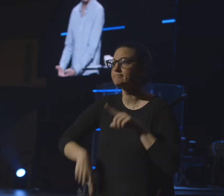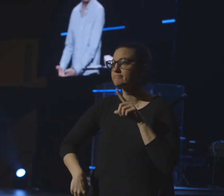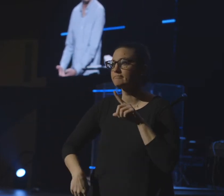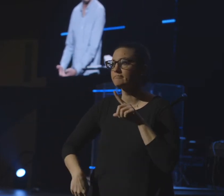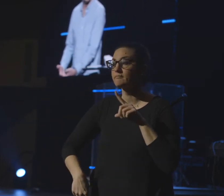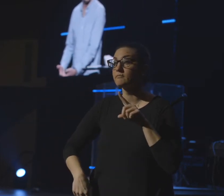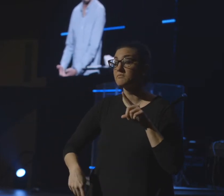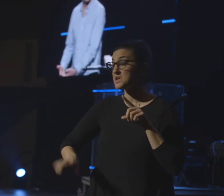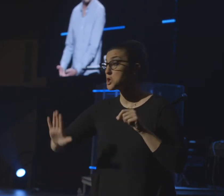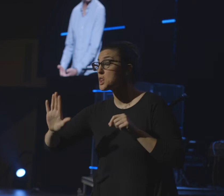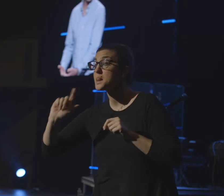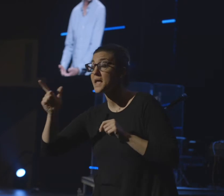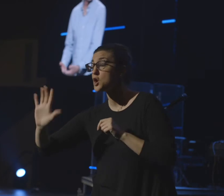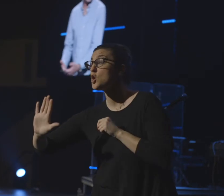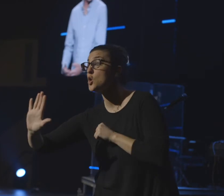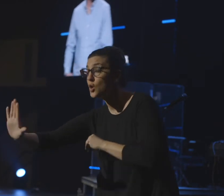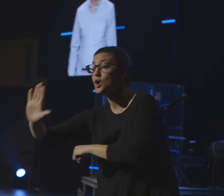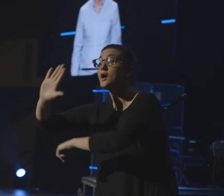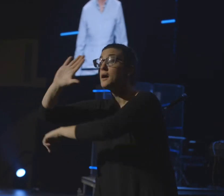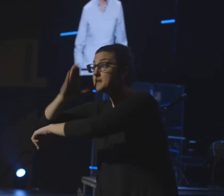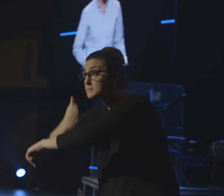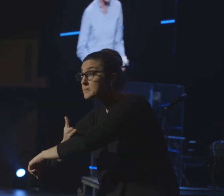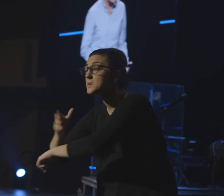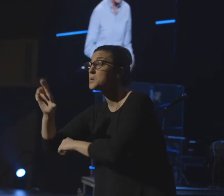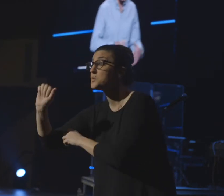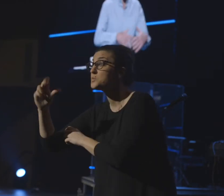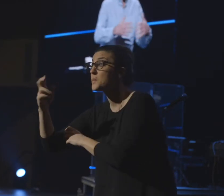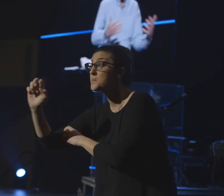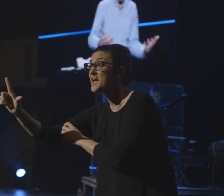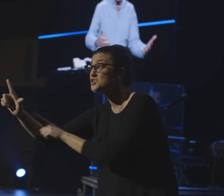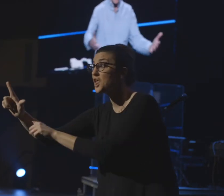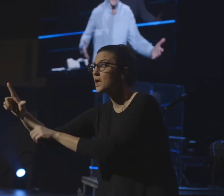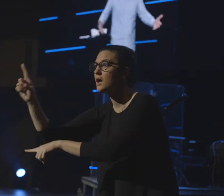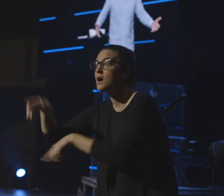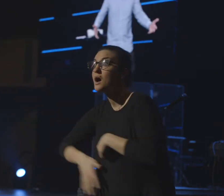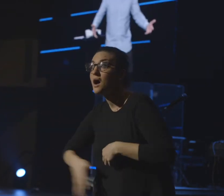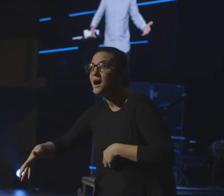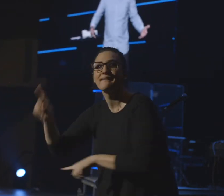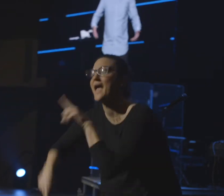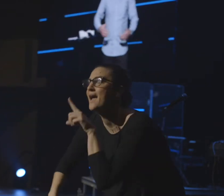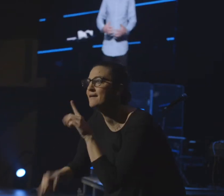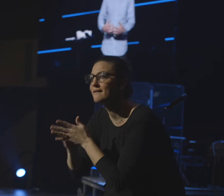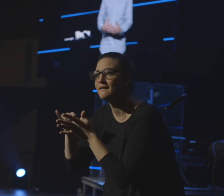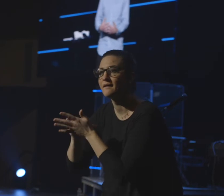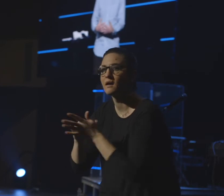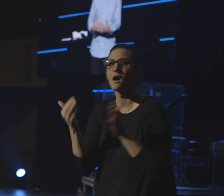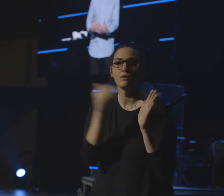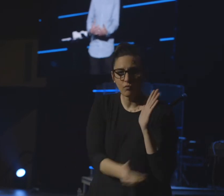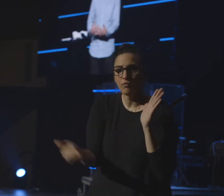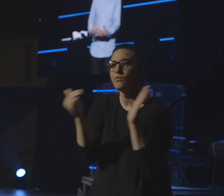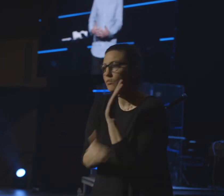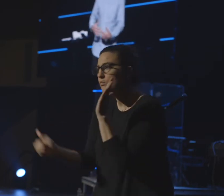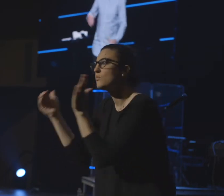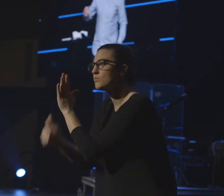granddaughter-in-law, Rachel, she can't have children either. In fact, Rachel, she's the mother of the 12 tribes of Israel. Rachel is in